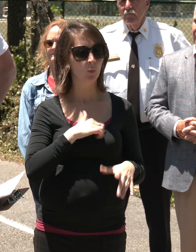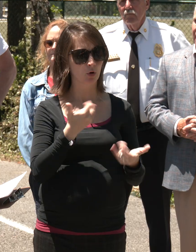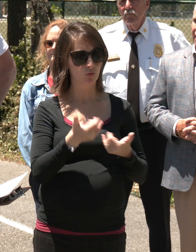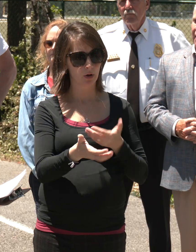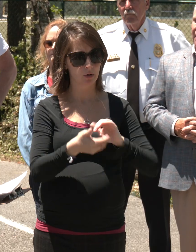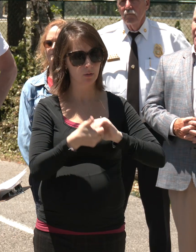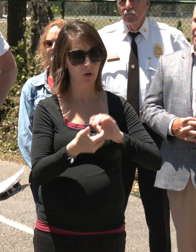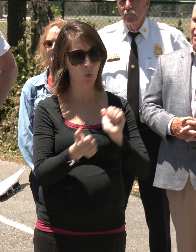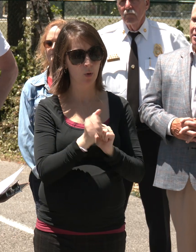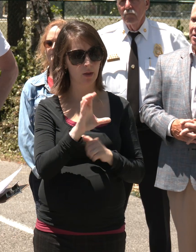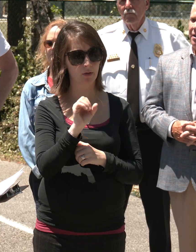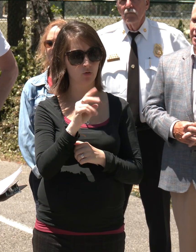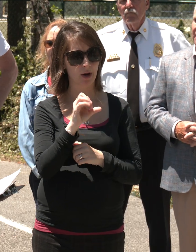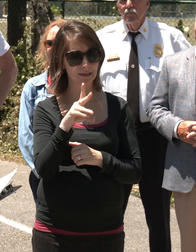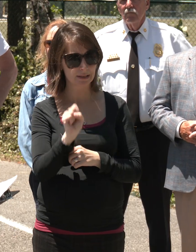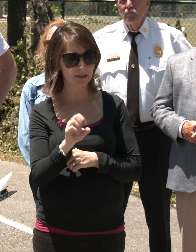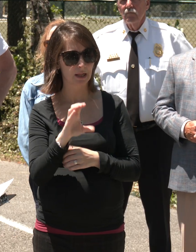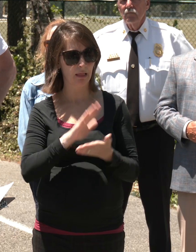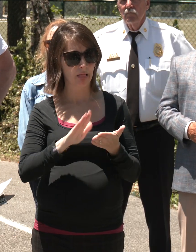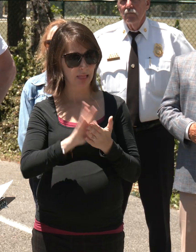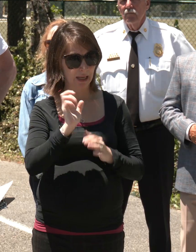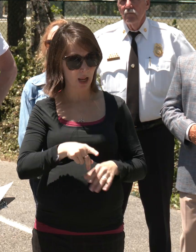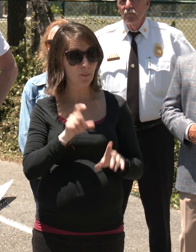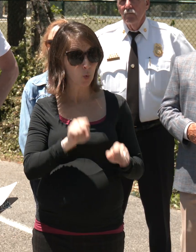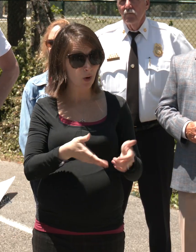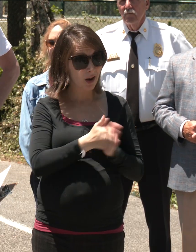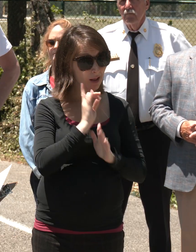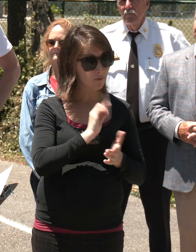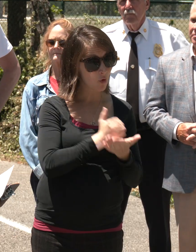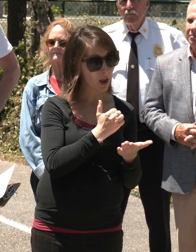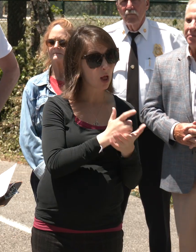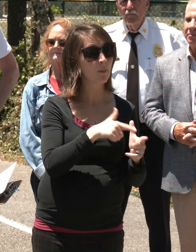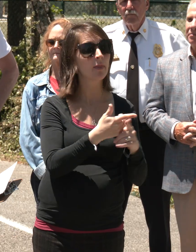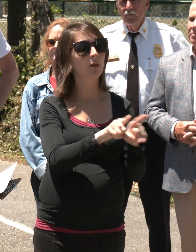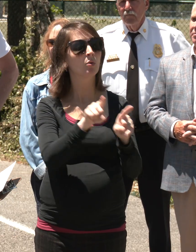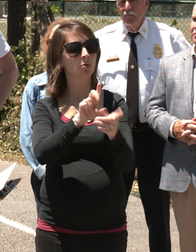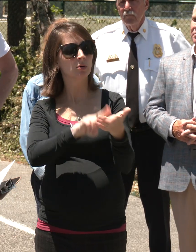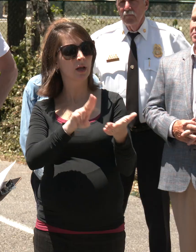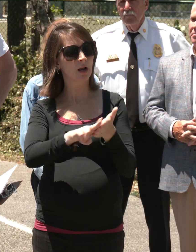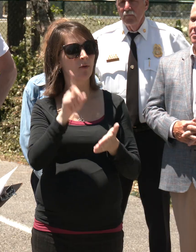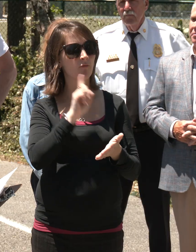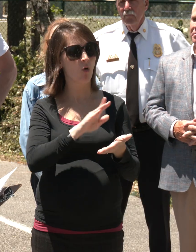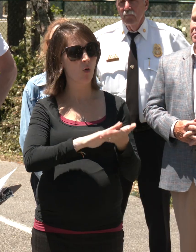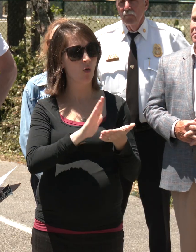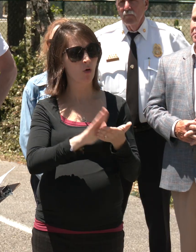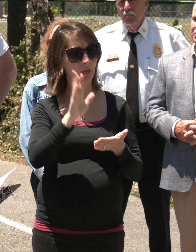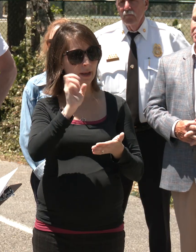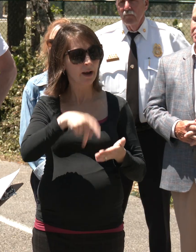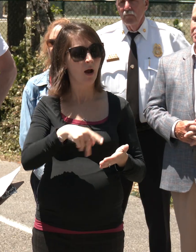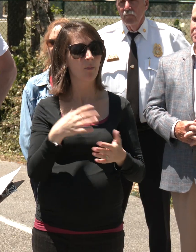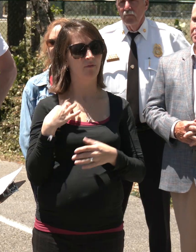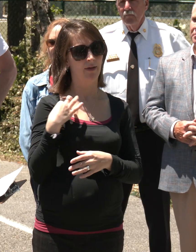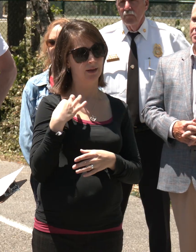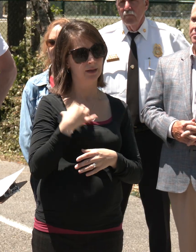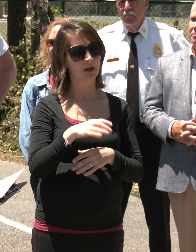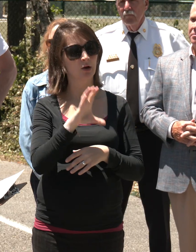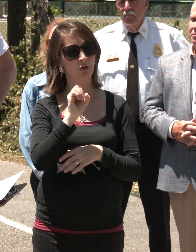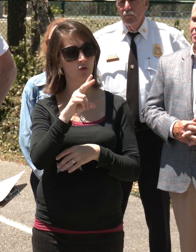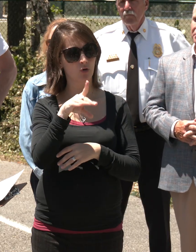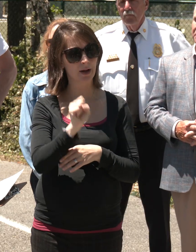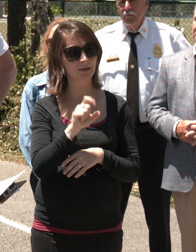folks. You can ask for help or sign up to volunteer at crisiscleanup.org. The phone number